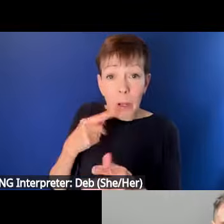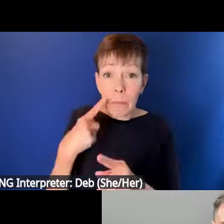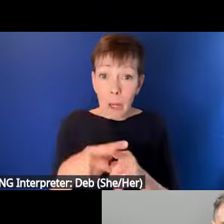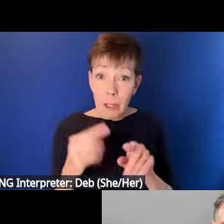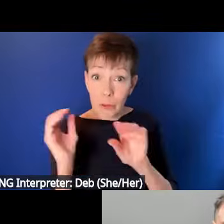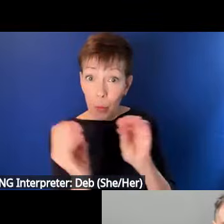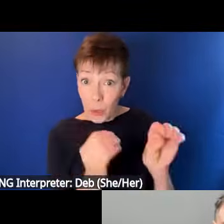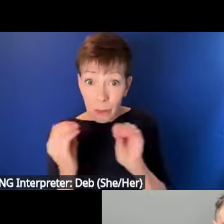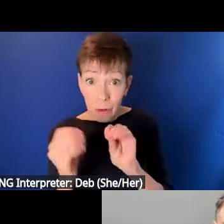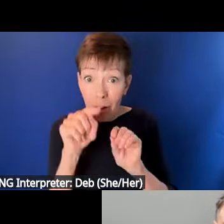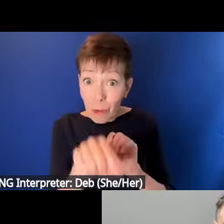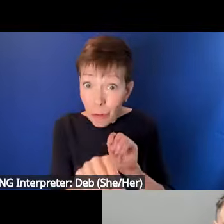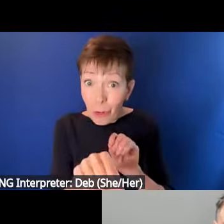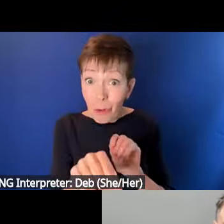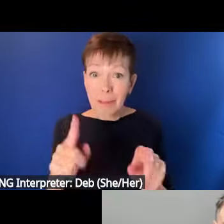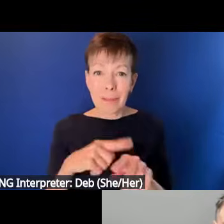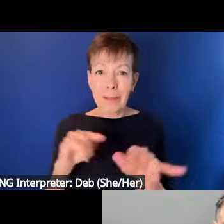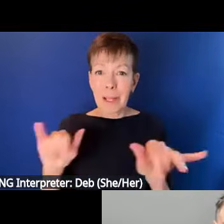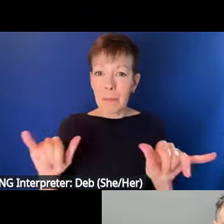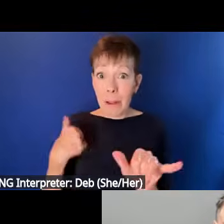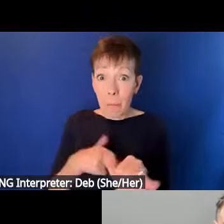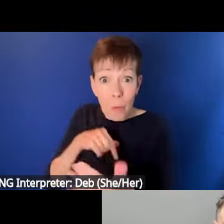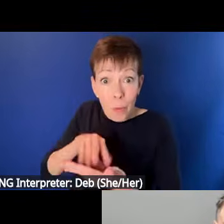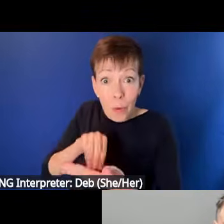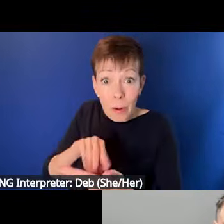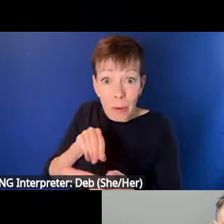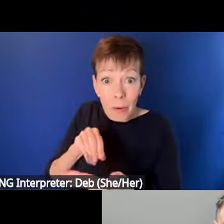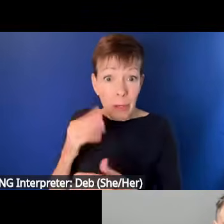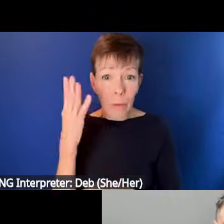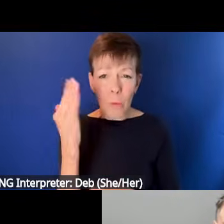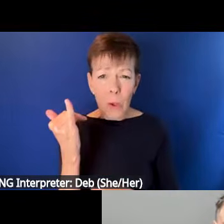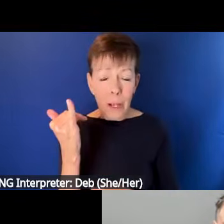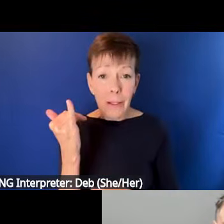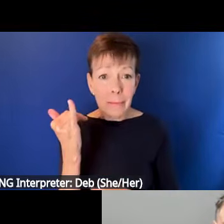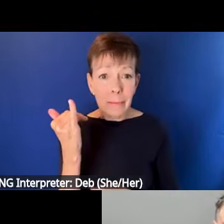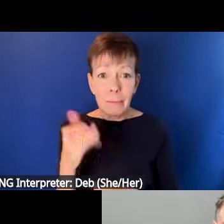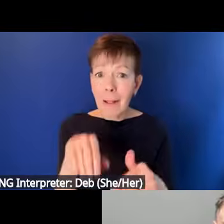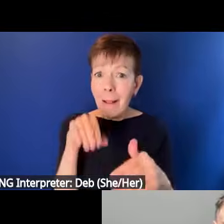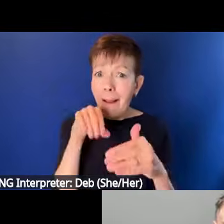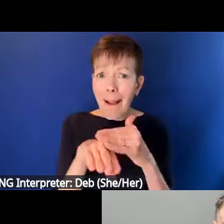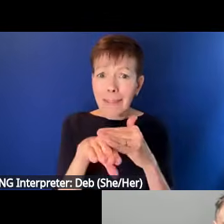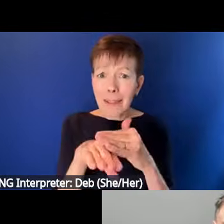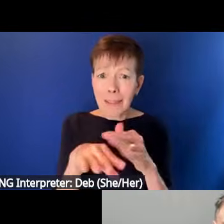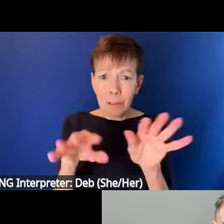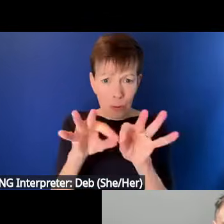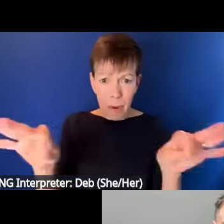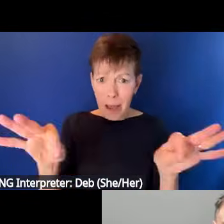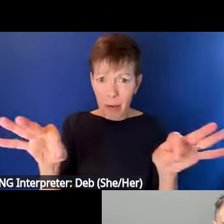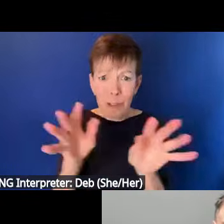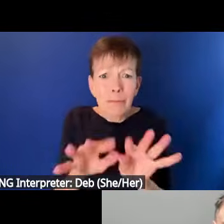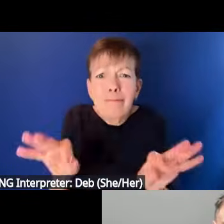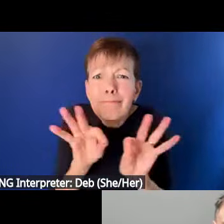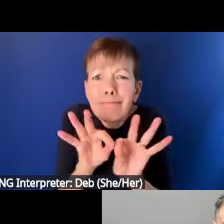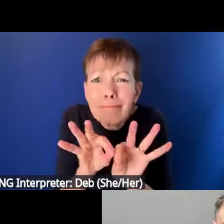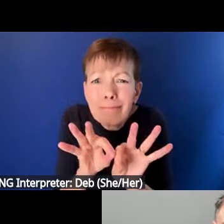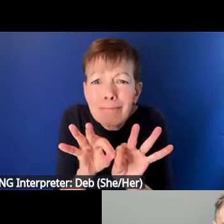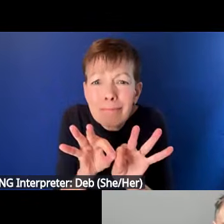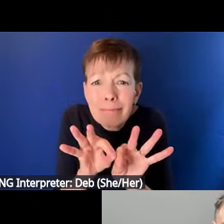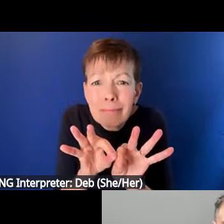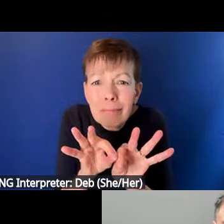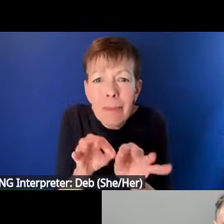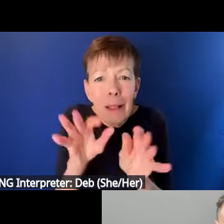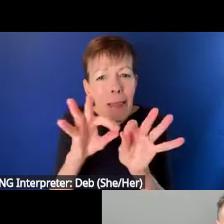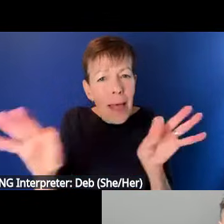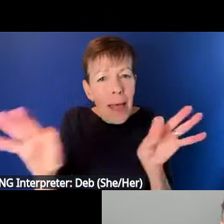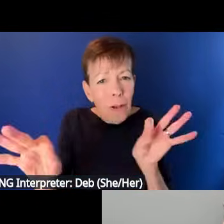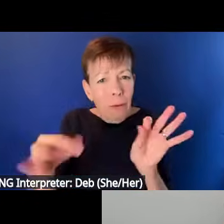we were learning. We did this because access to language is important. It's actually the foundation